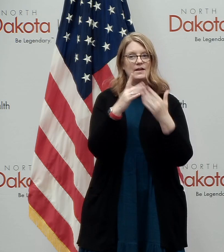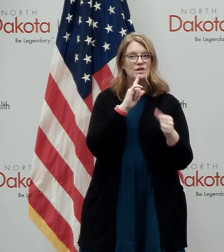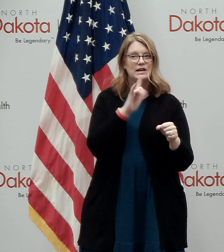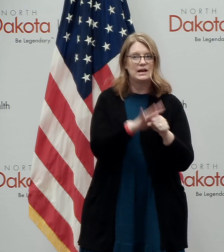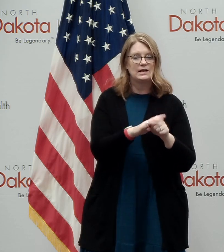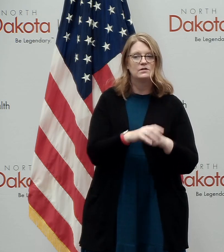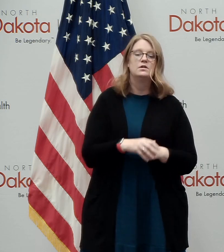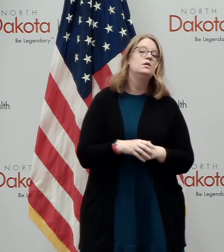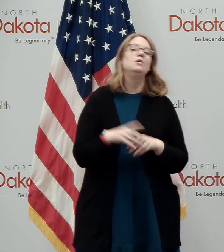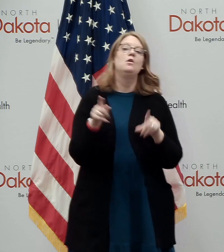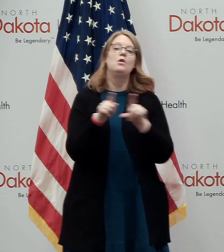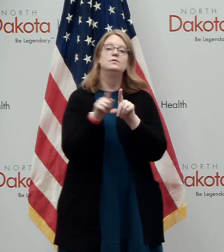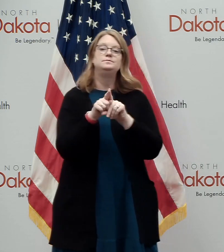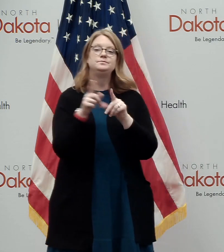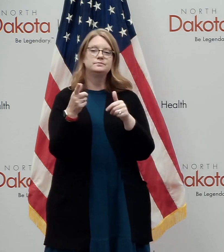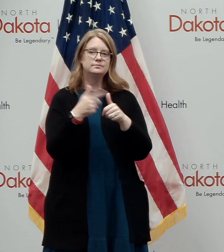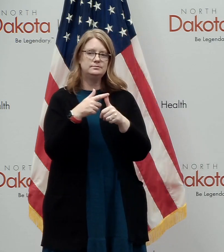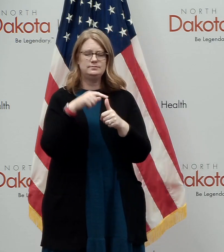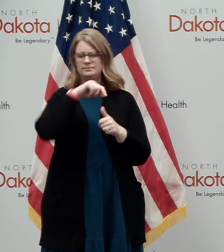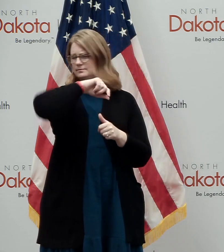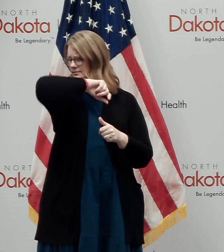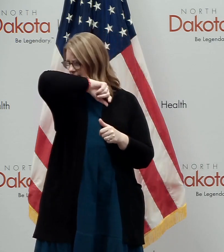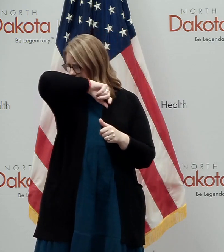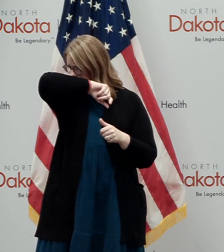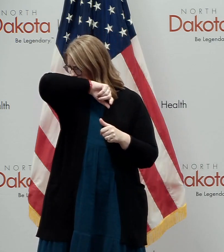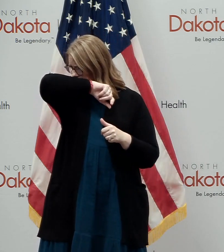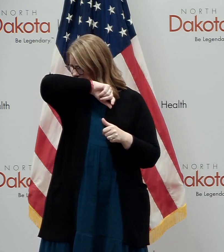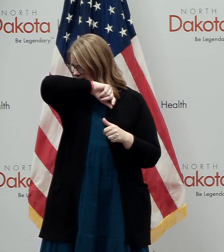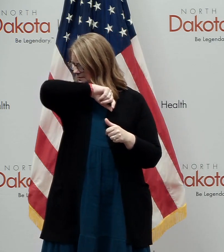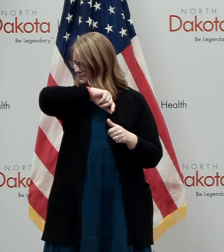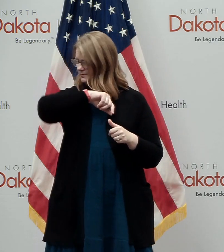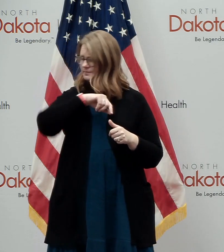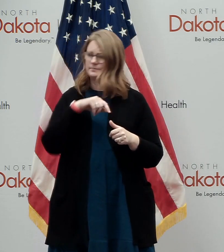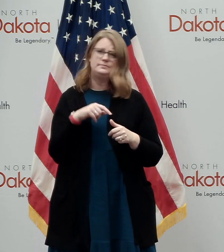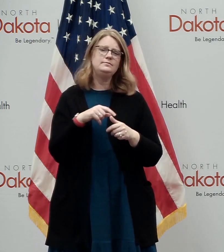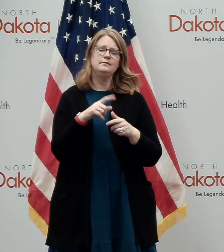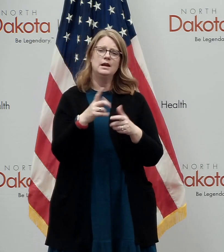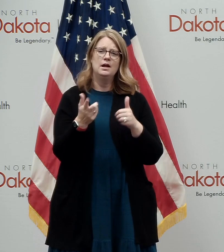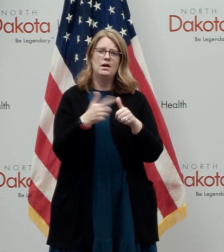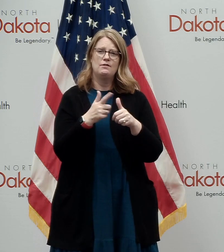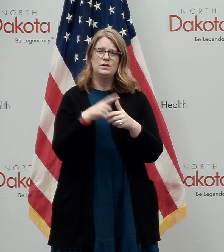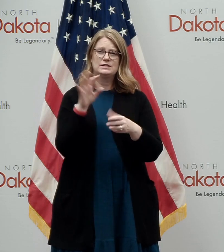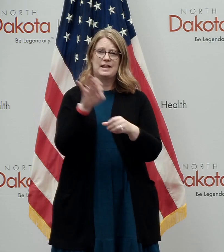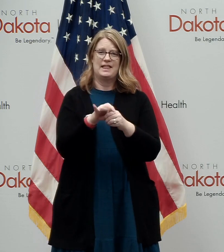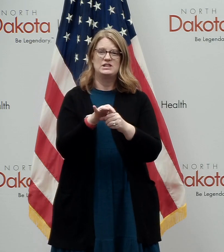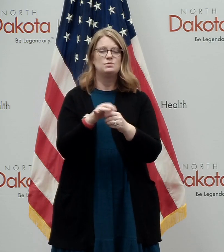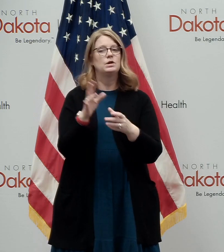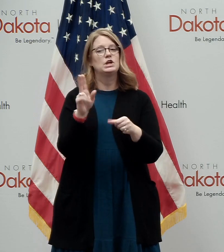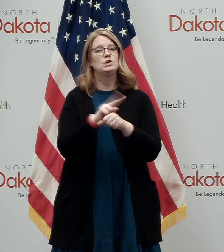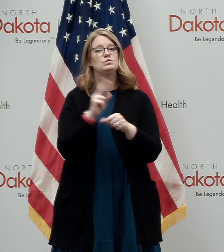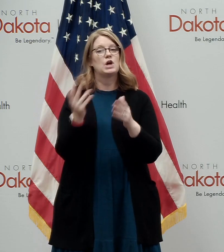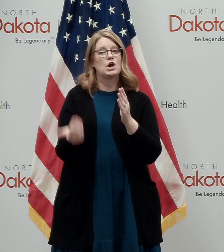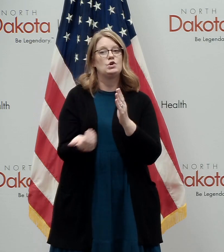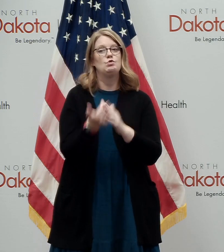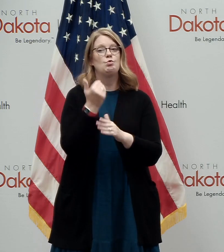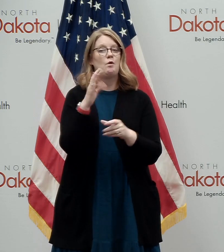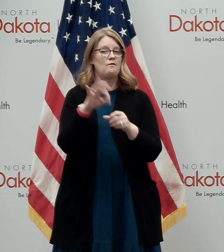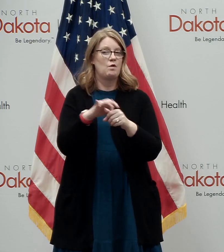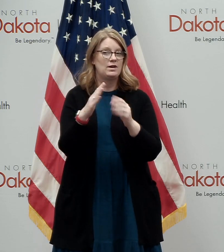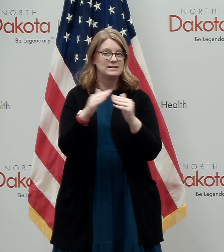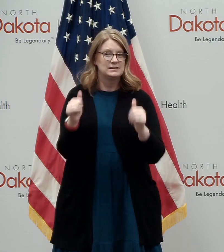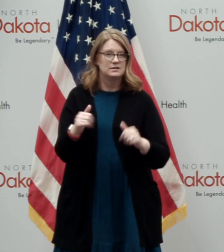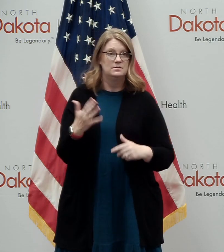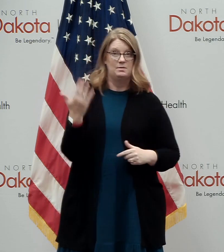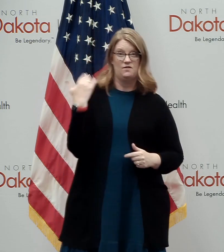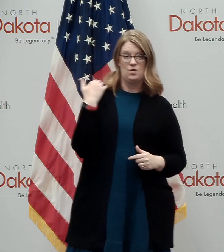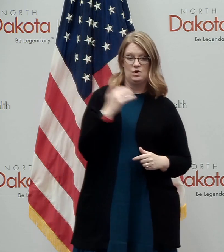going to be the first election that we're going to be able to use our new voting system entirely. We weren't able to do that in June